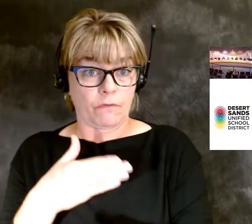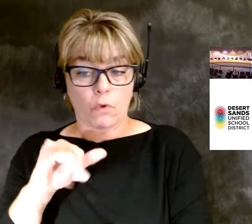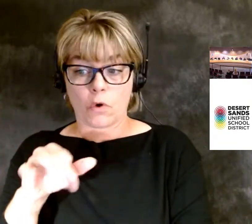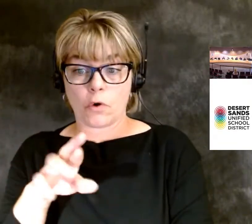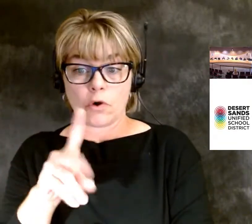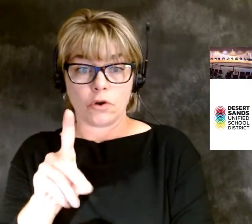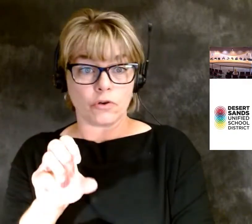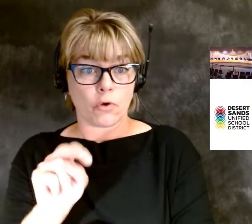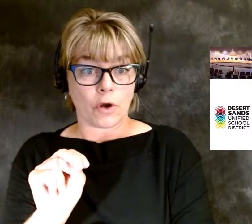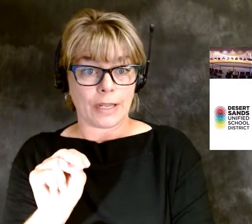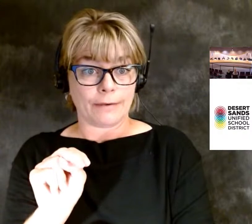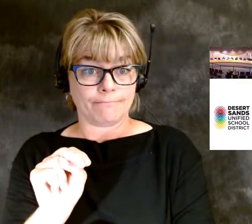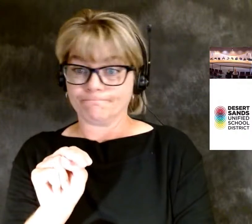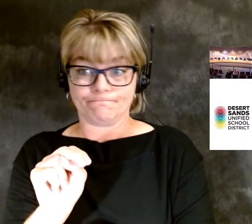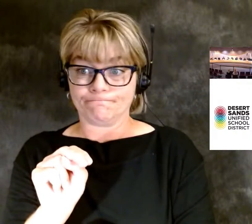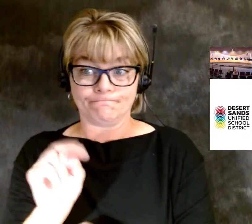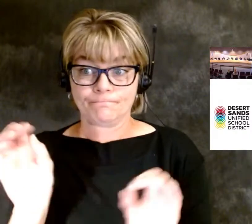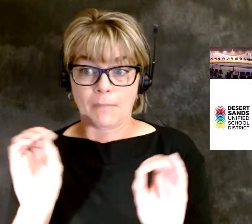Thank you, Kirsten. You're welcome.